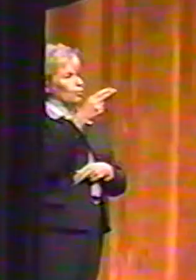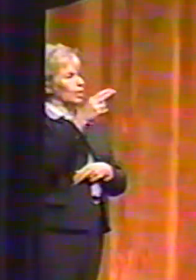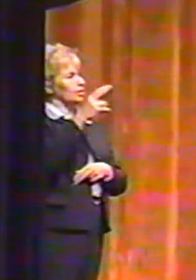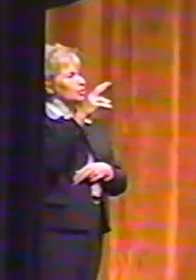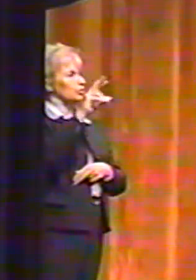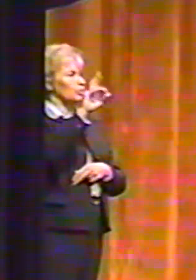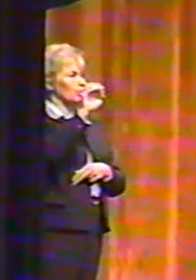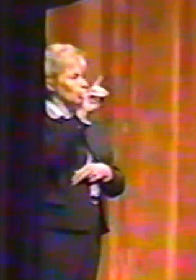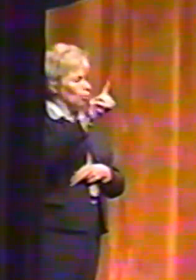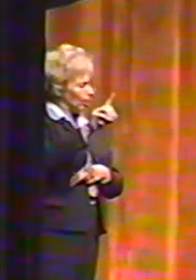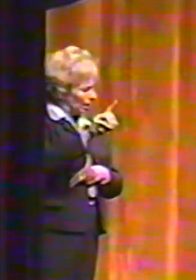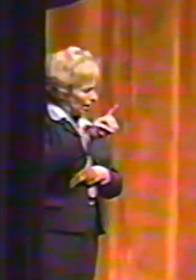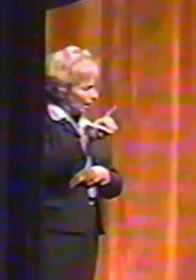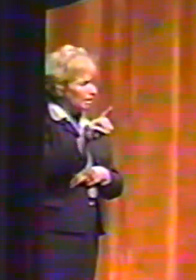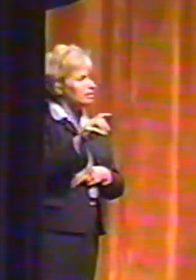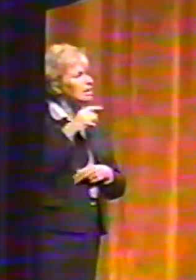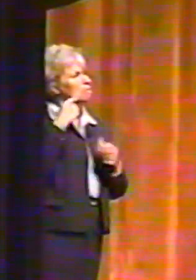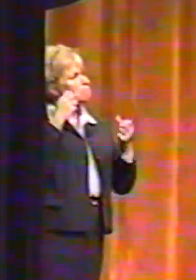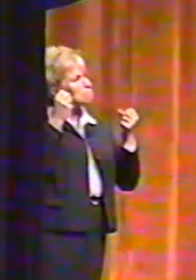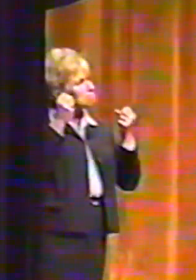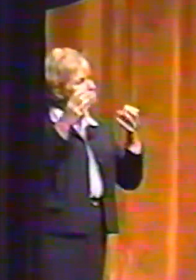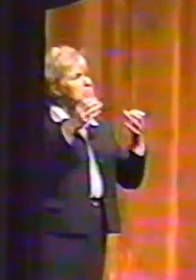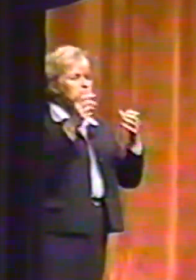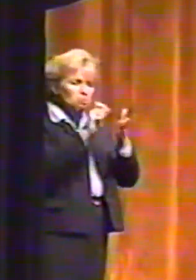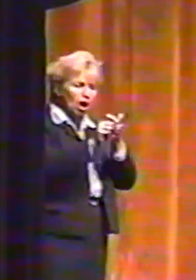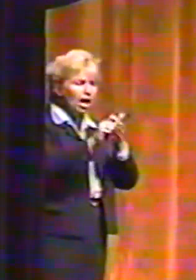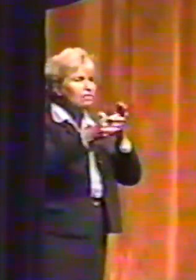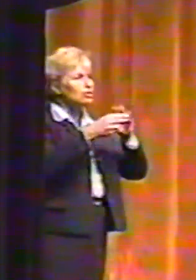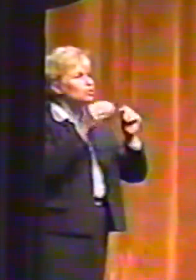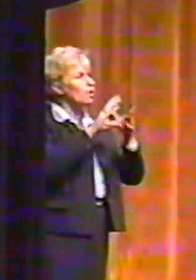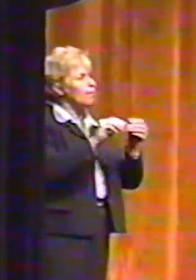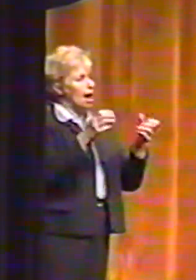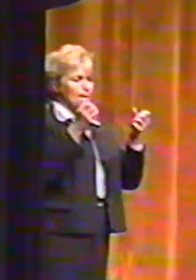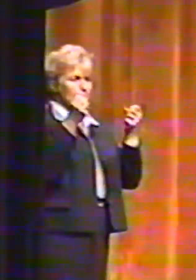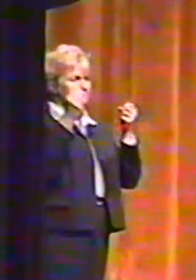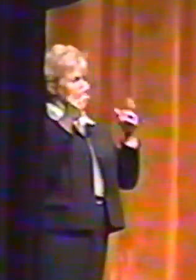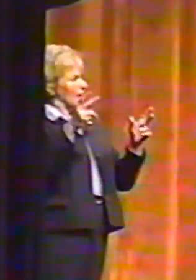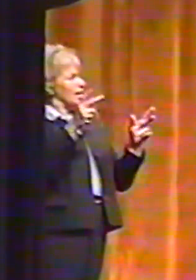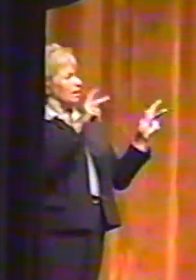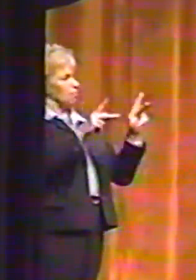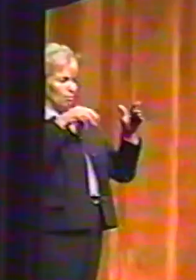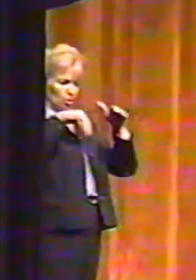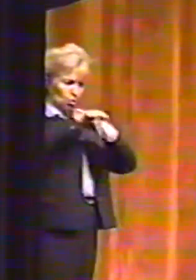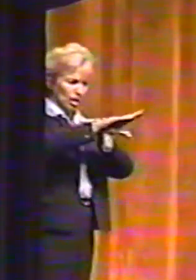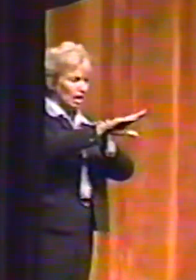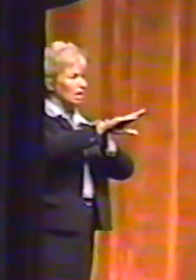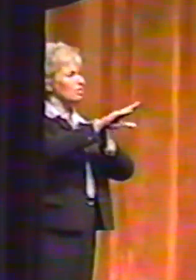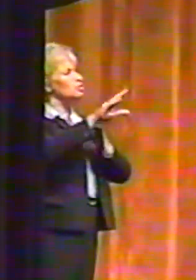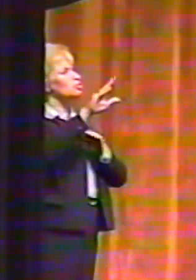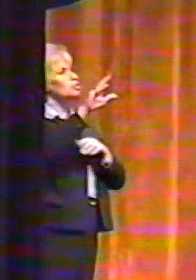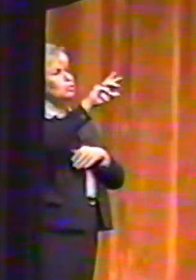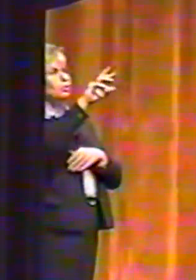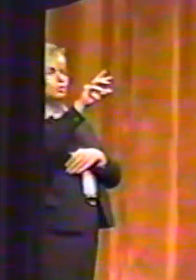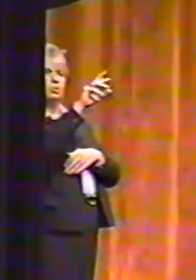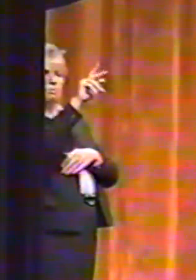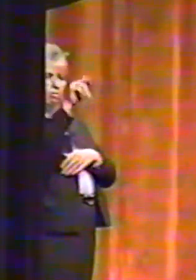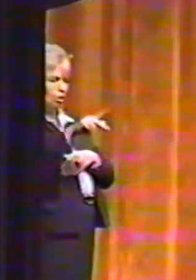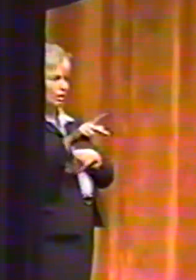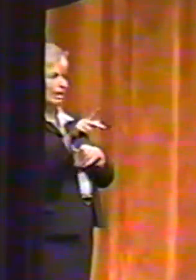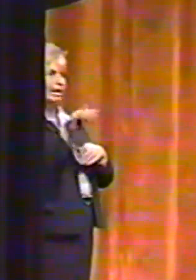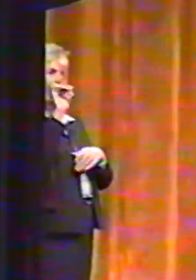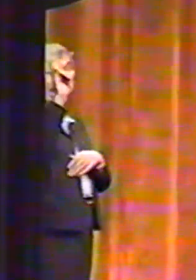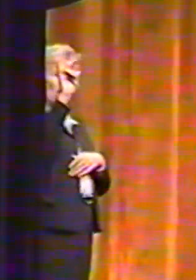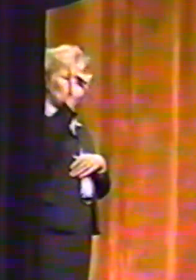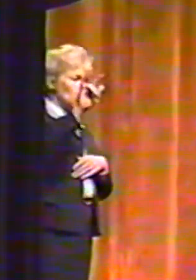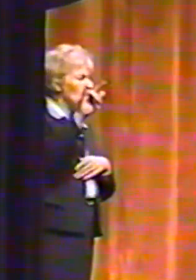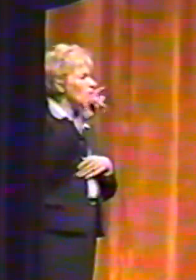business travelers at the Portland International Airport. They would come in with papers allowing them to come in to do business, but the Immigration and Naturalization Service agents